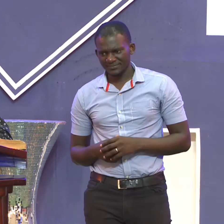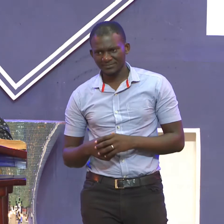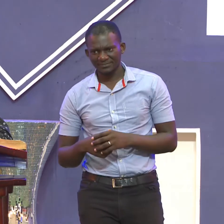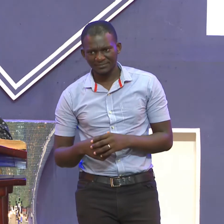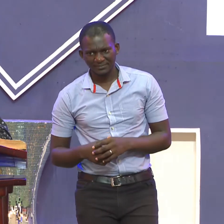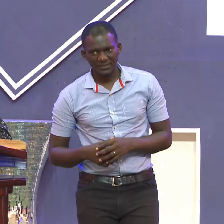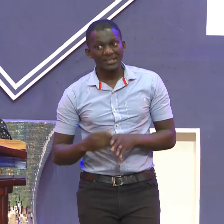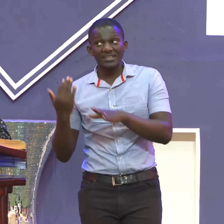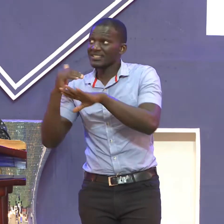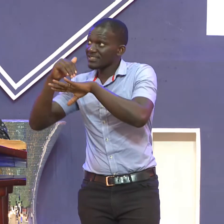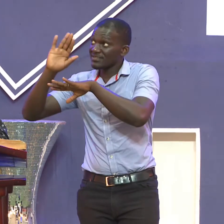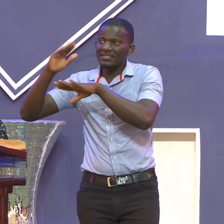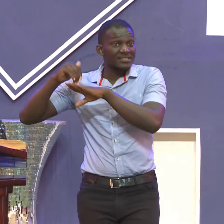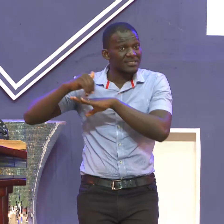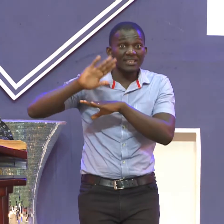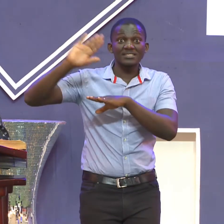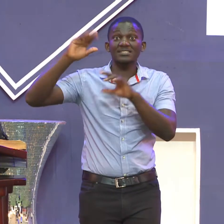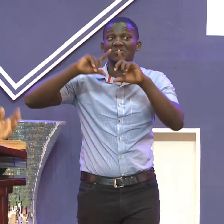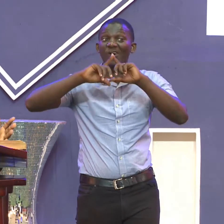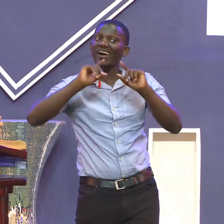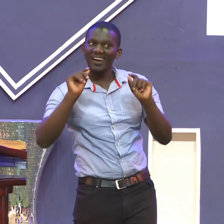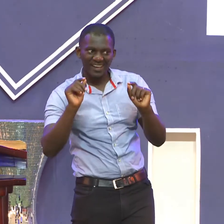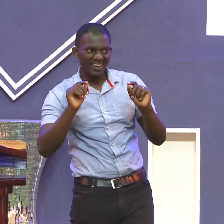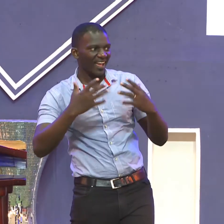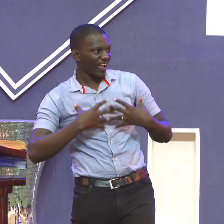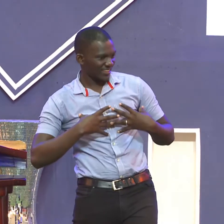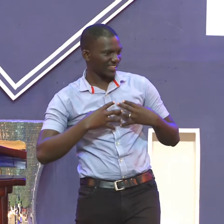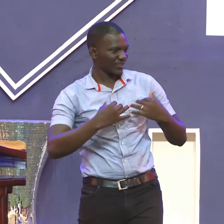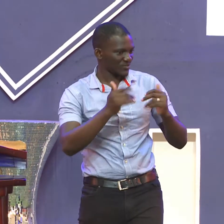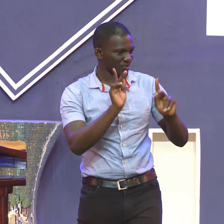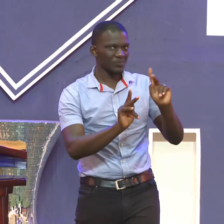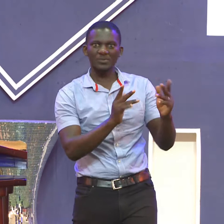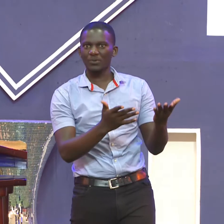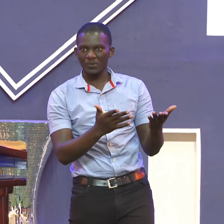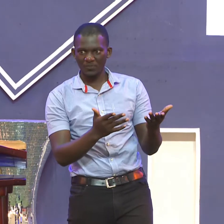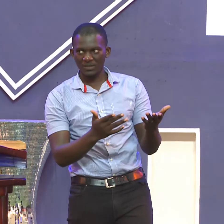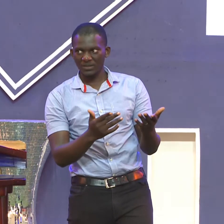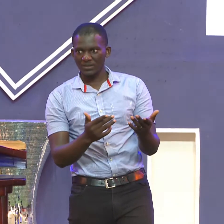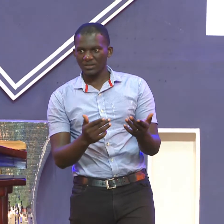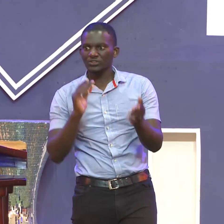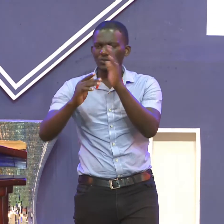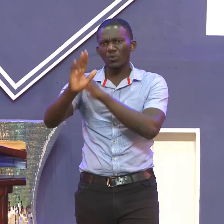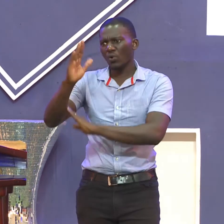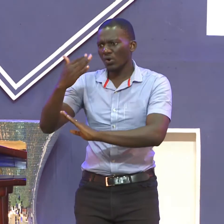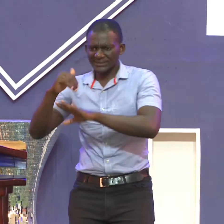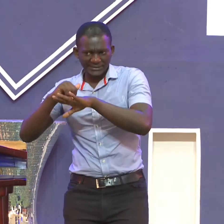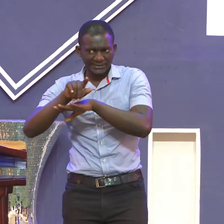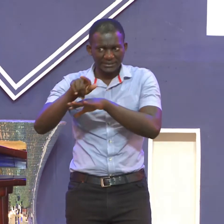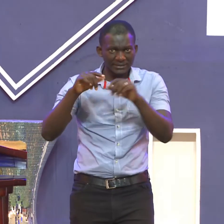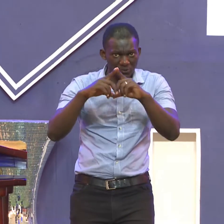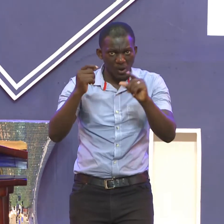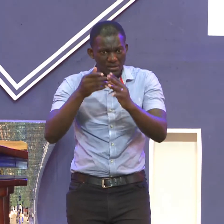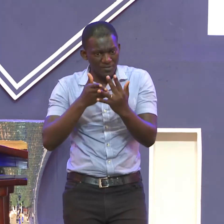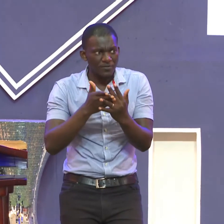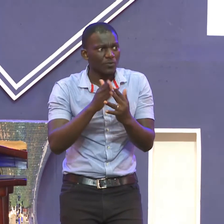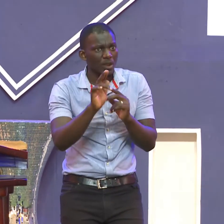Nti atuma ekigambo kye. That he sends forth his word. N'abawonya. And he heals them. N'asindika ekigambo kino okuyitira mu nabbi ono. And the